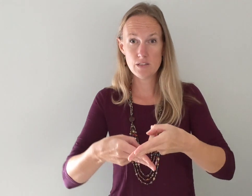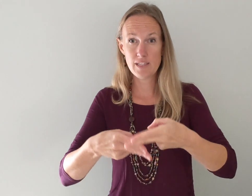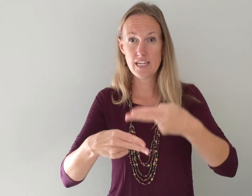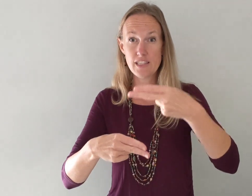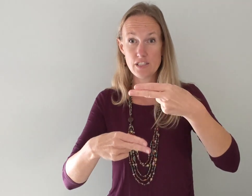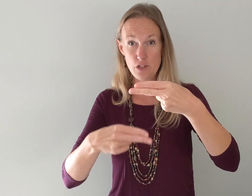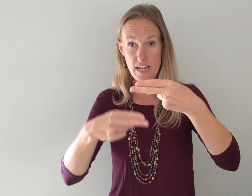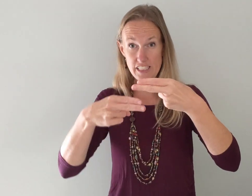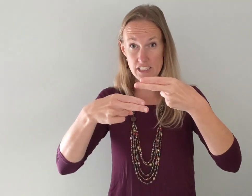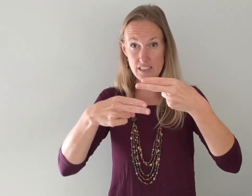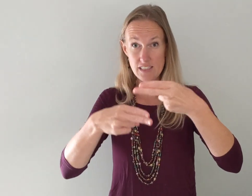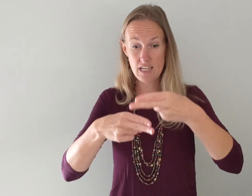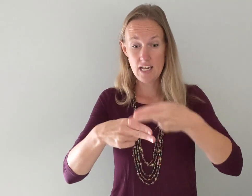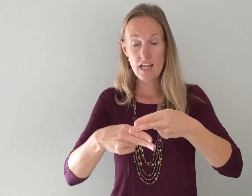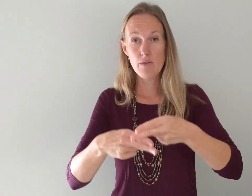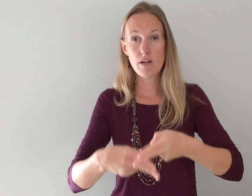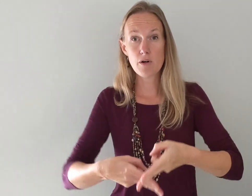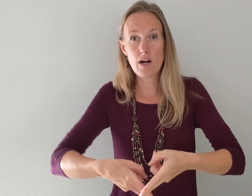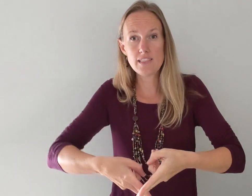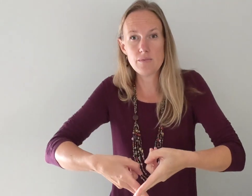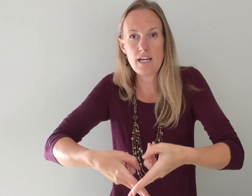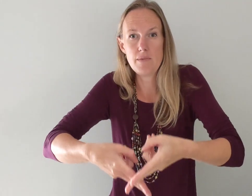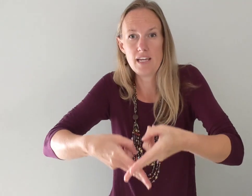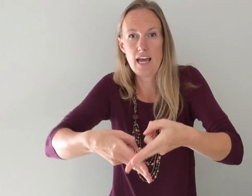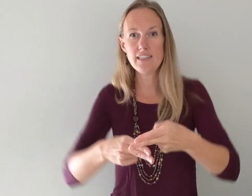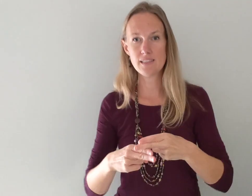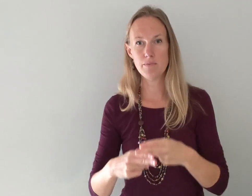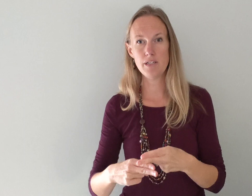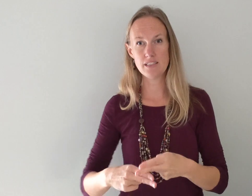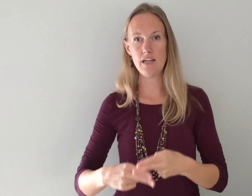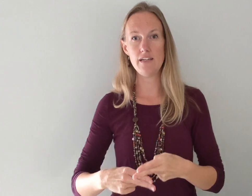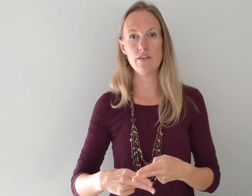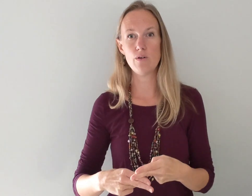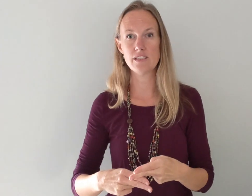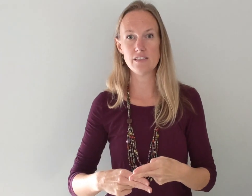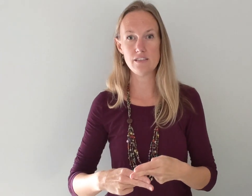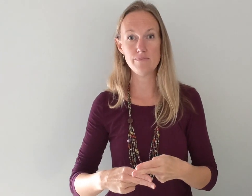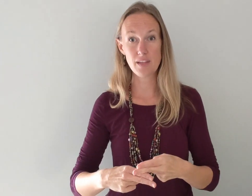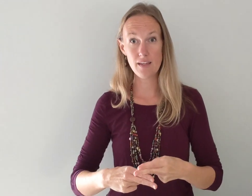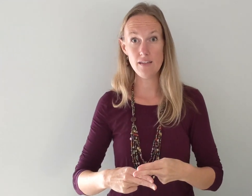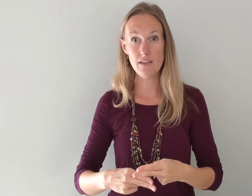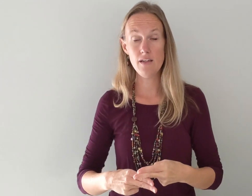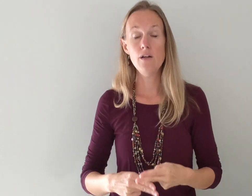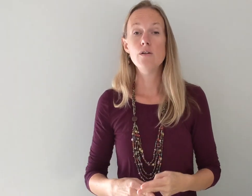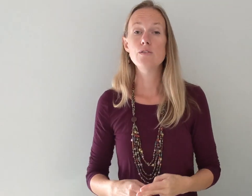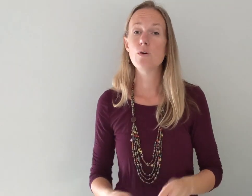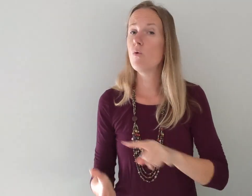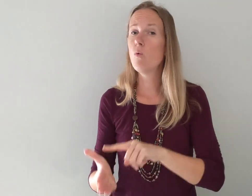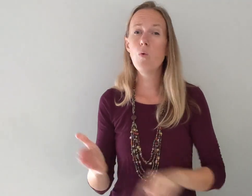we take two H's and we cross them. We kind of make an X, but it's on the horizontal, okay? So